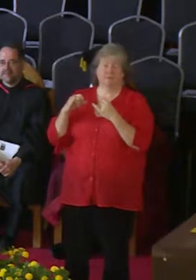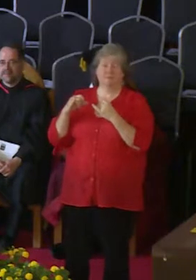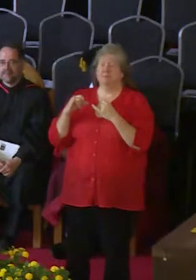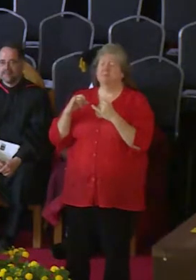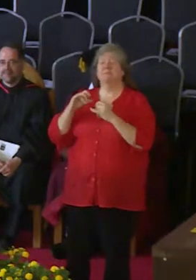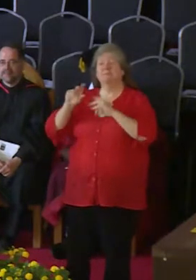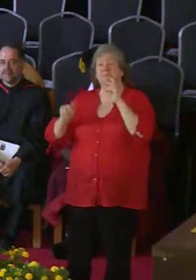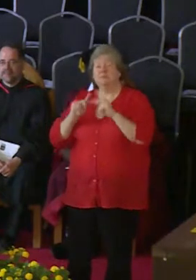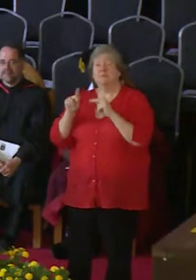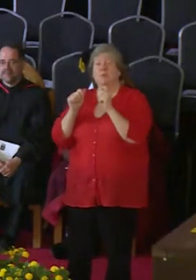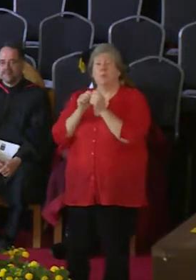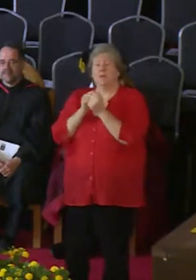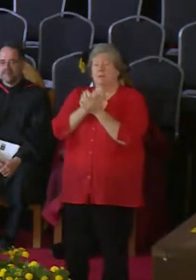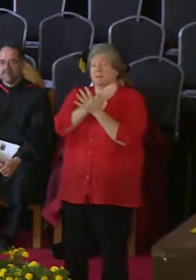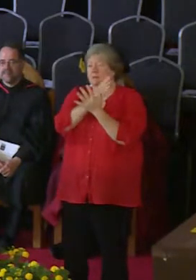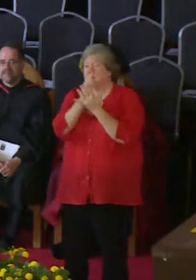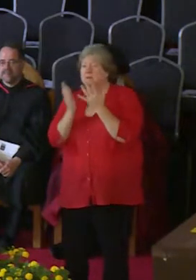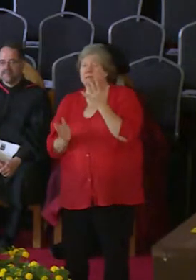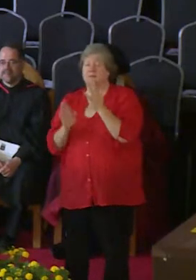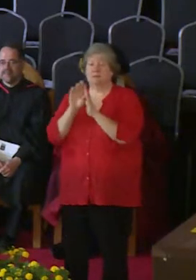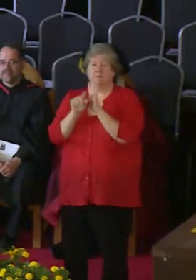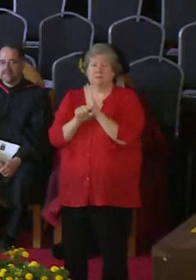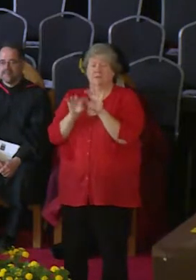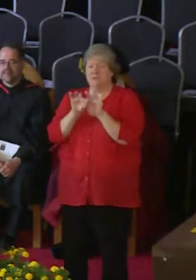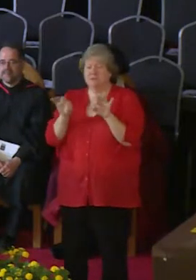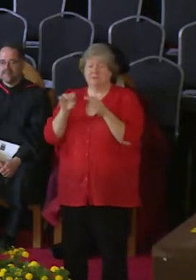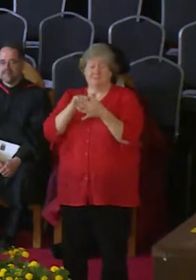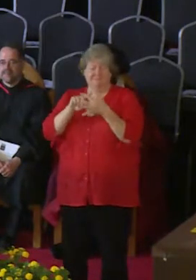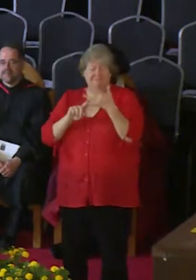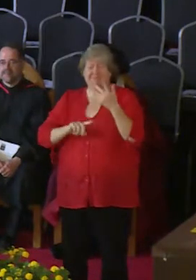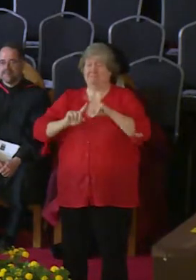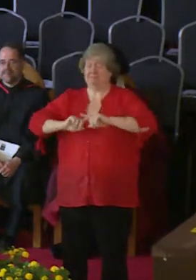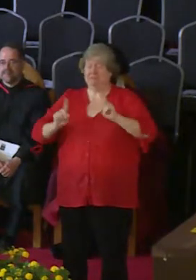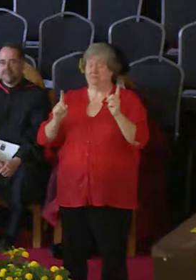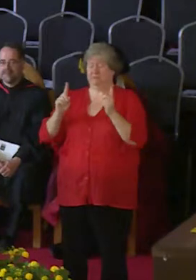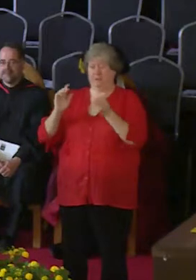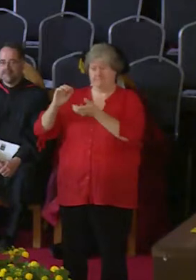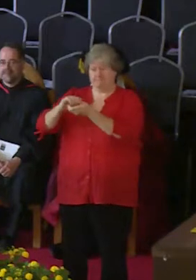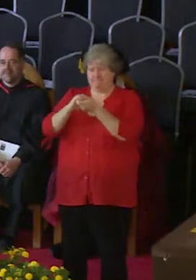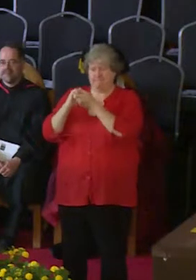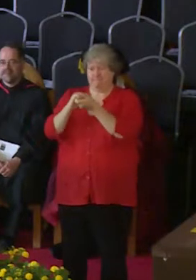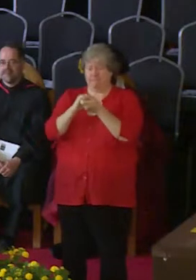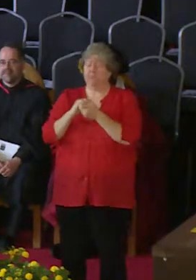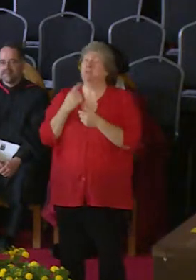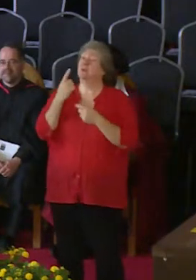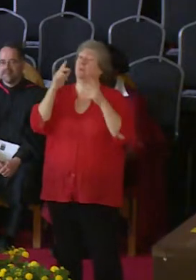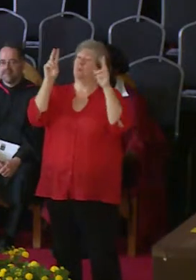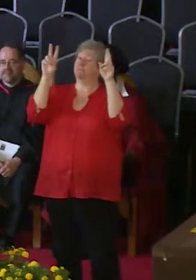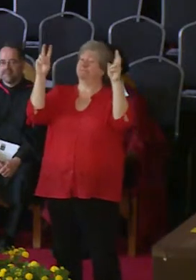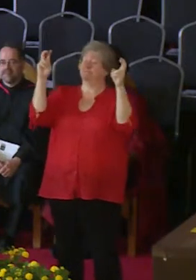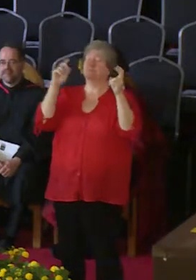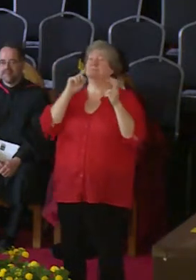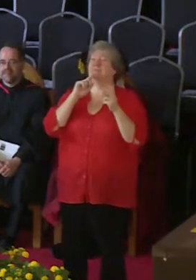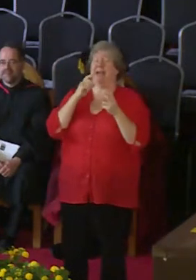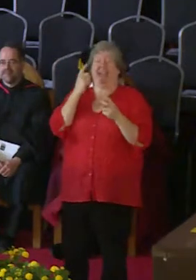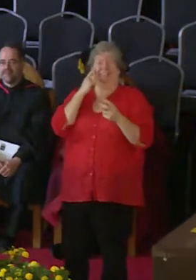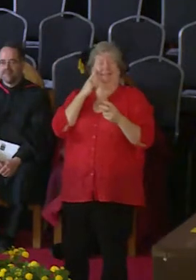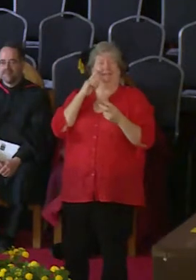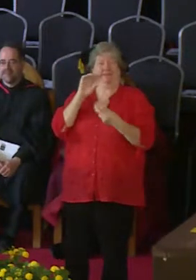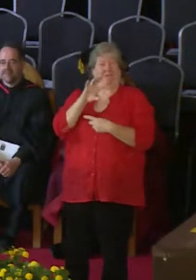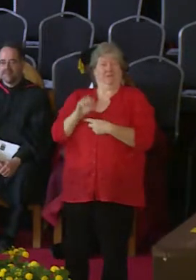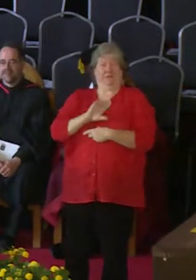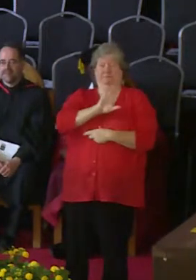varied perspectives, from different backgrounds. You know, there's a proverb that goes something like this. I think it's an African